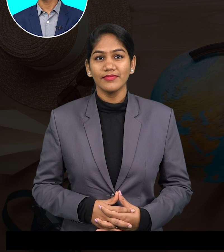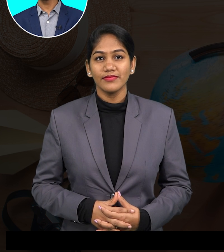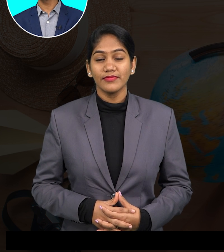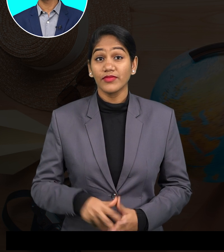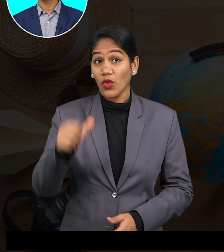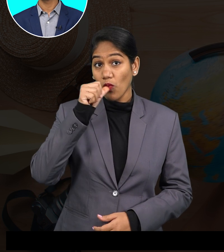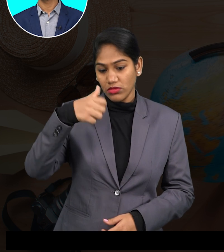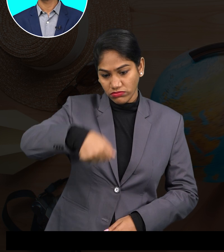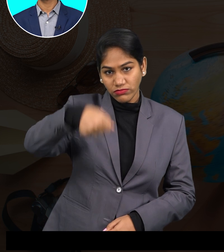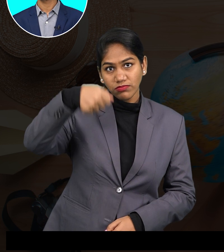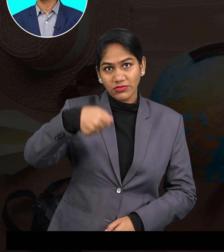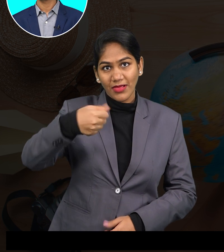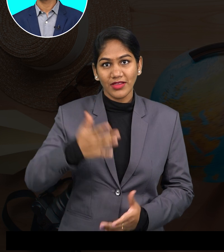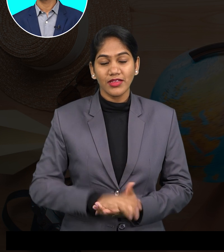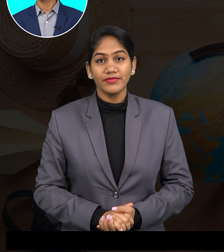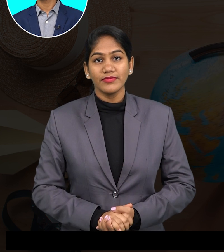Buckets,